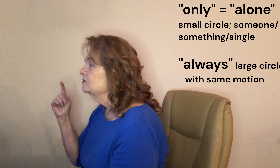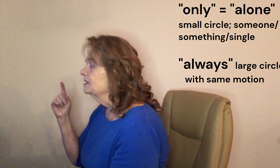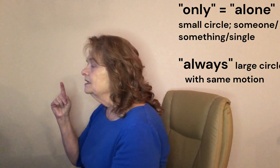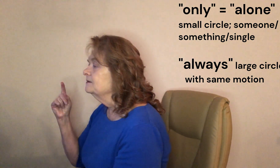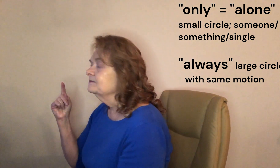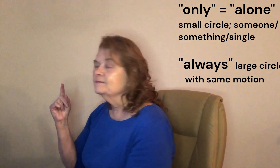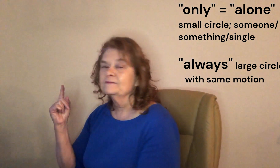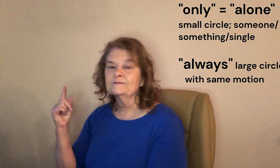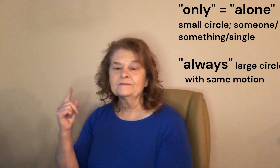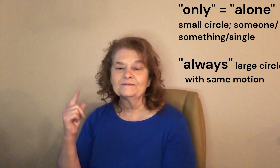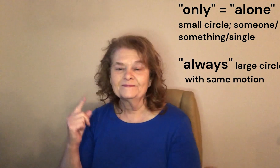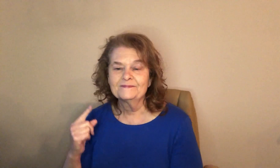only.